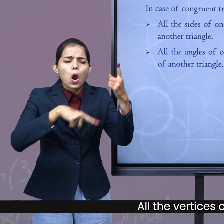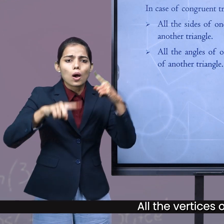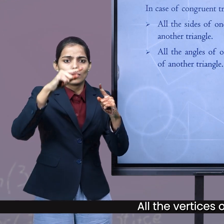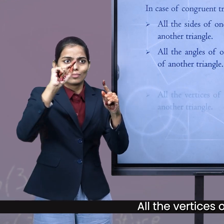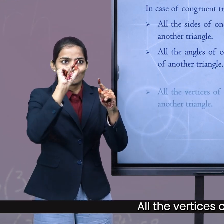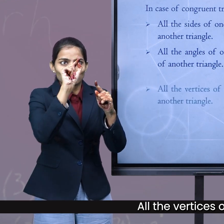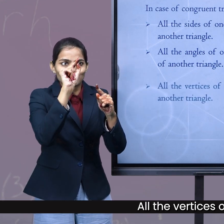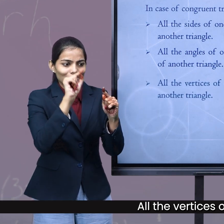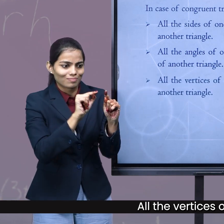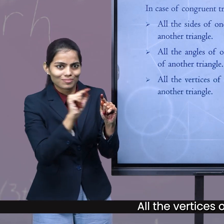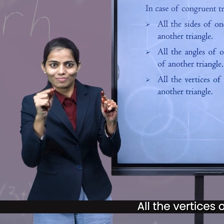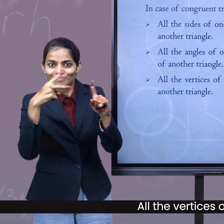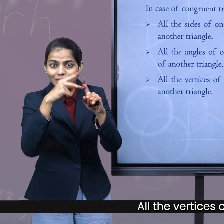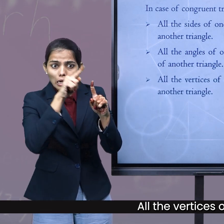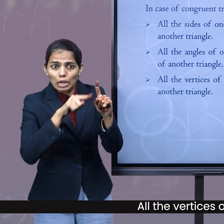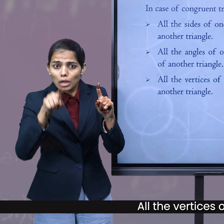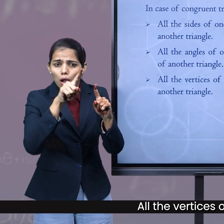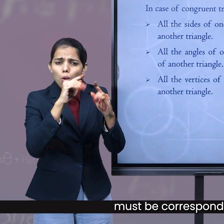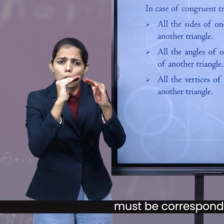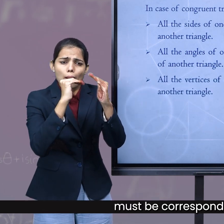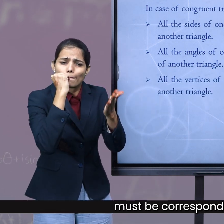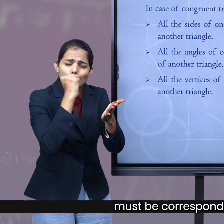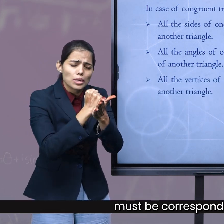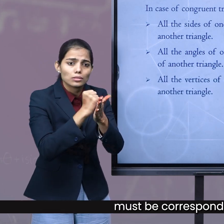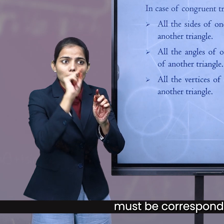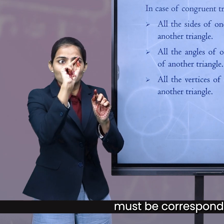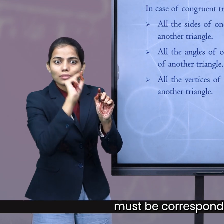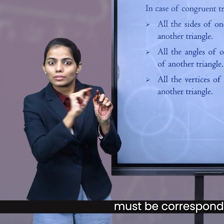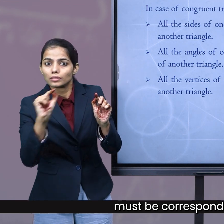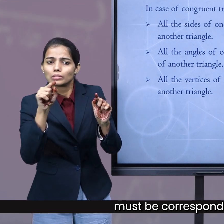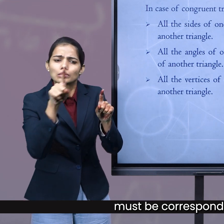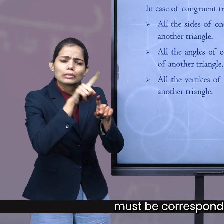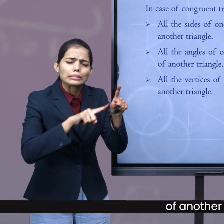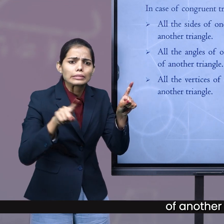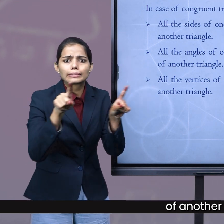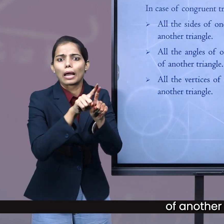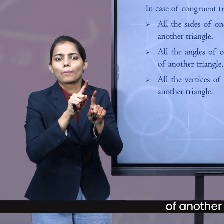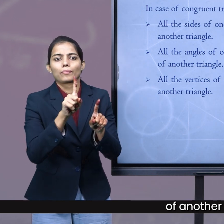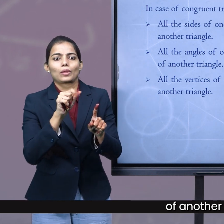All the vertices of one triangle must be corresponding to the vertices of another